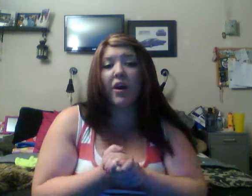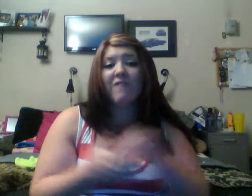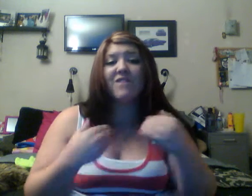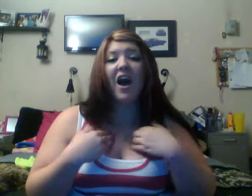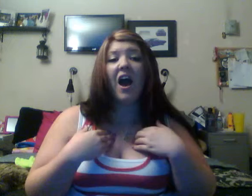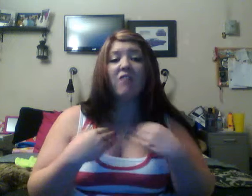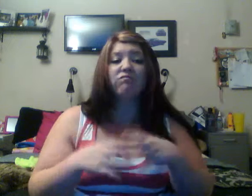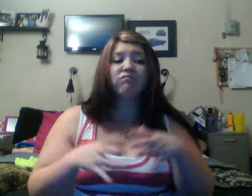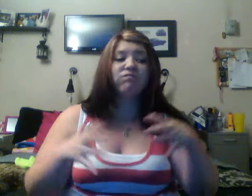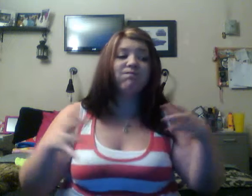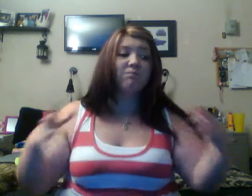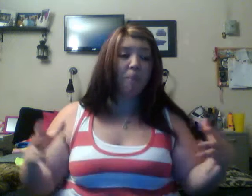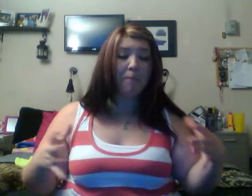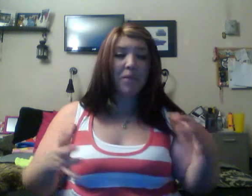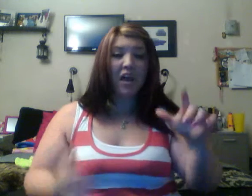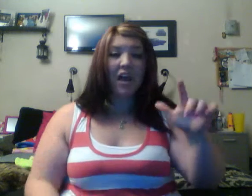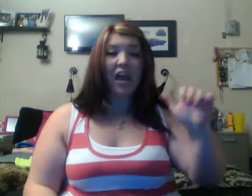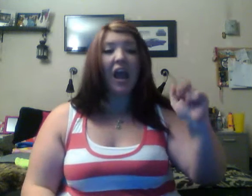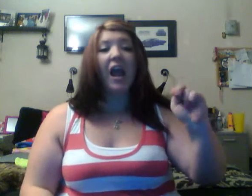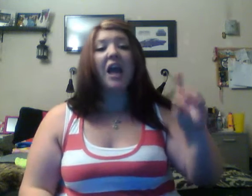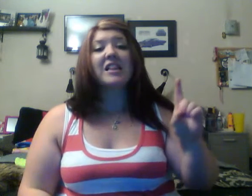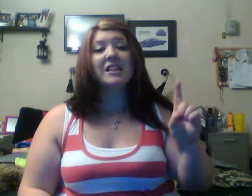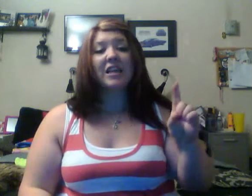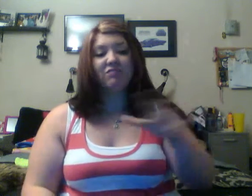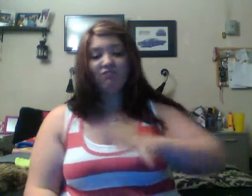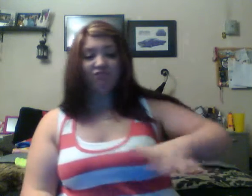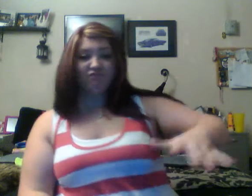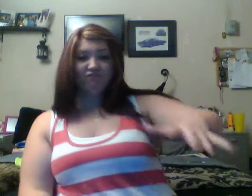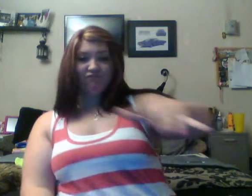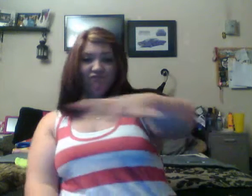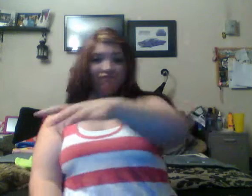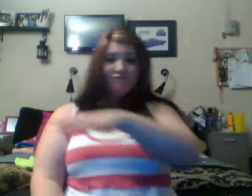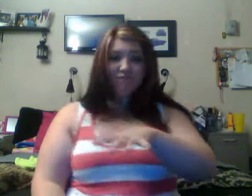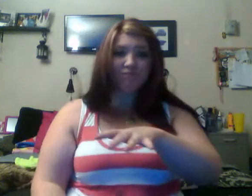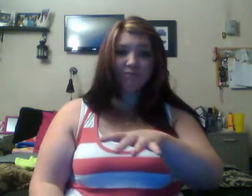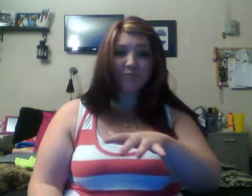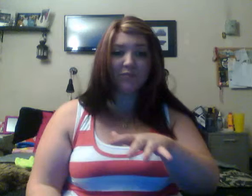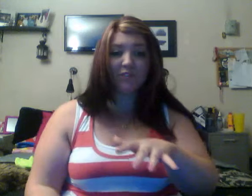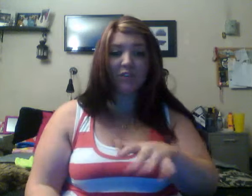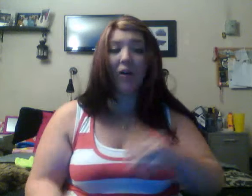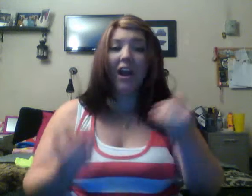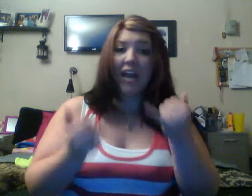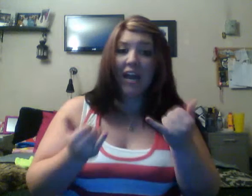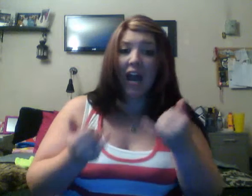father. So in addition to this very industrious man making money on his own, he was wise enough to marry a